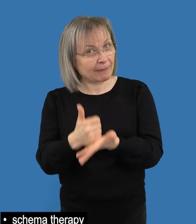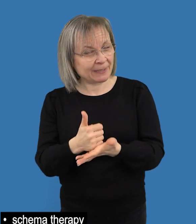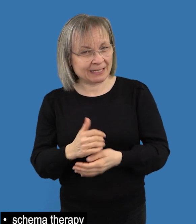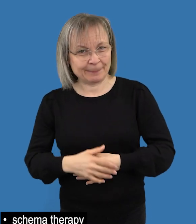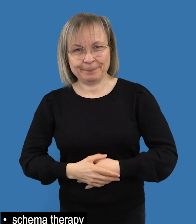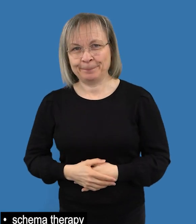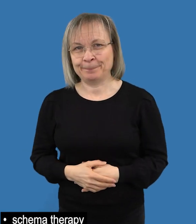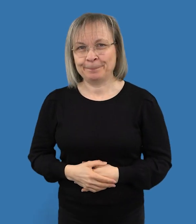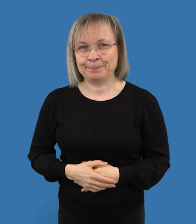schema therapy.